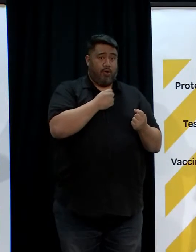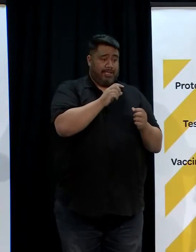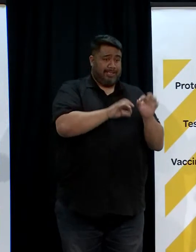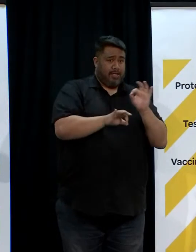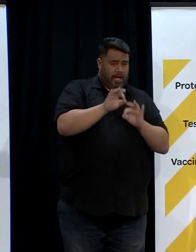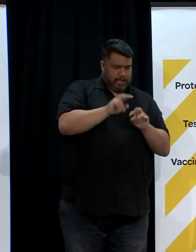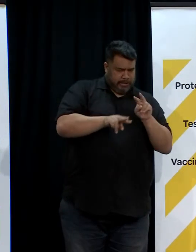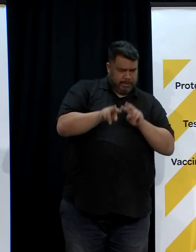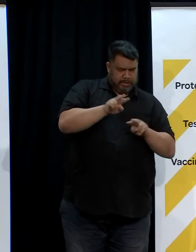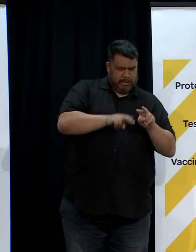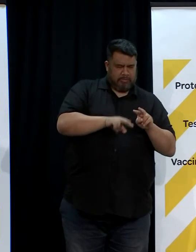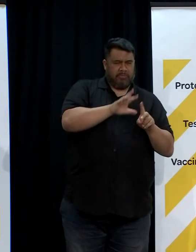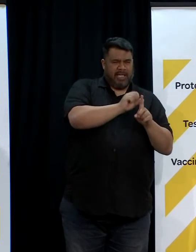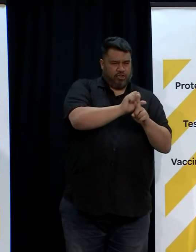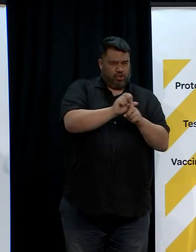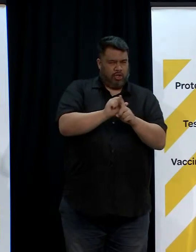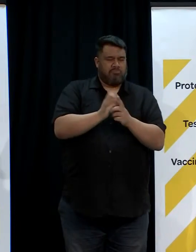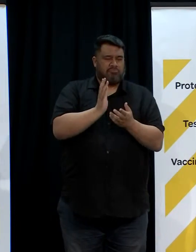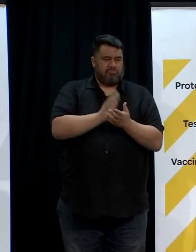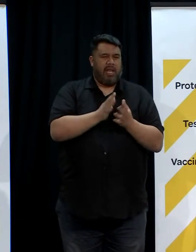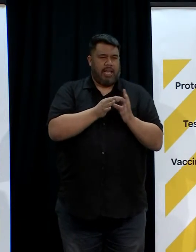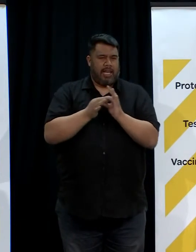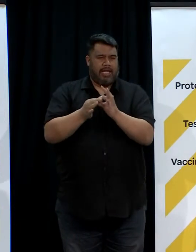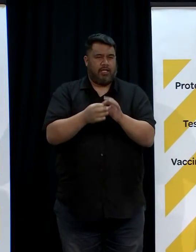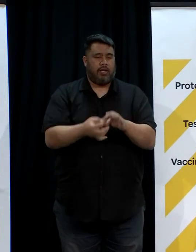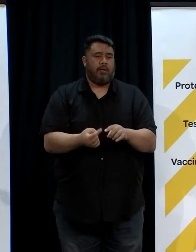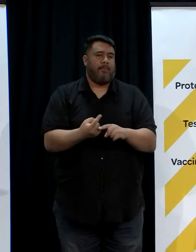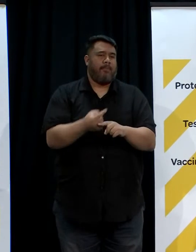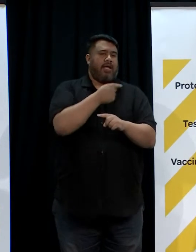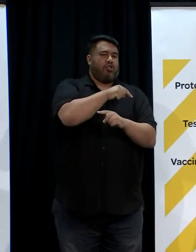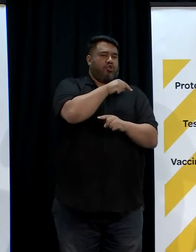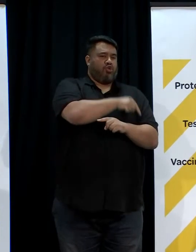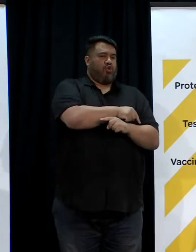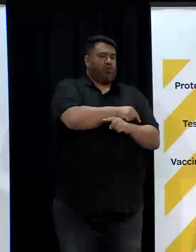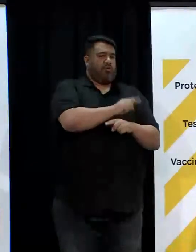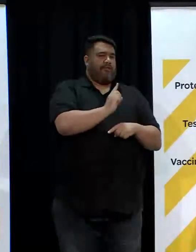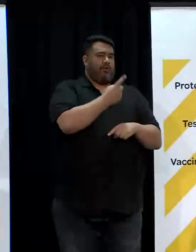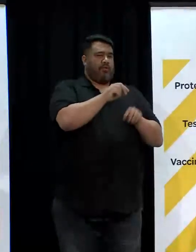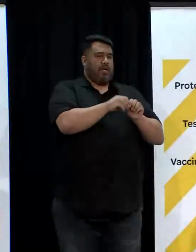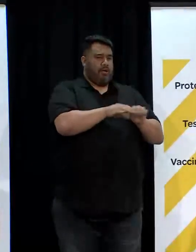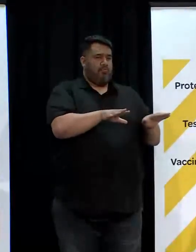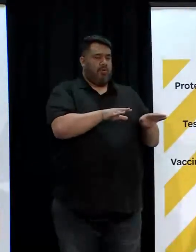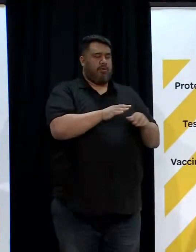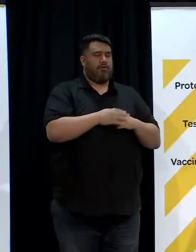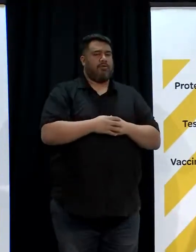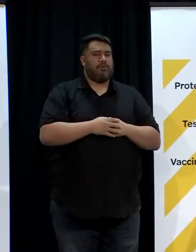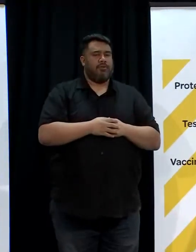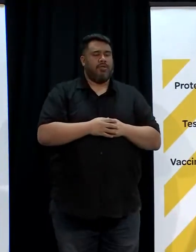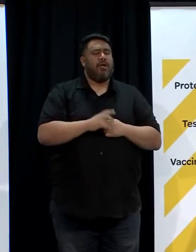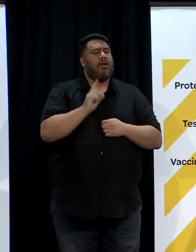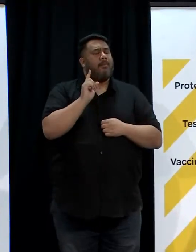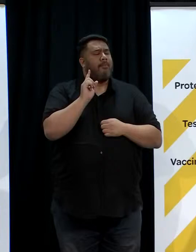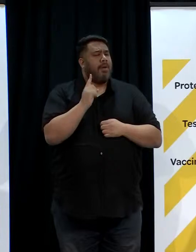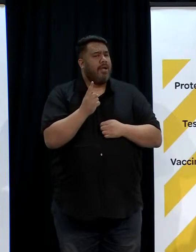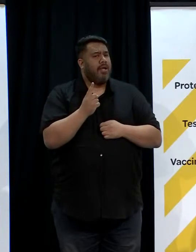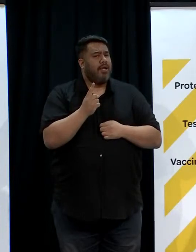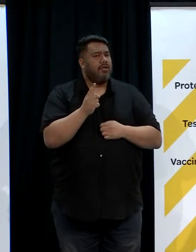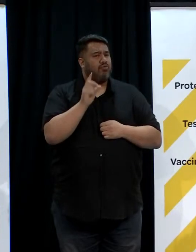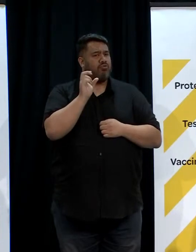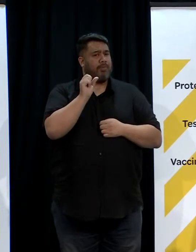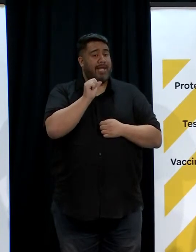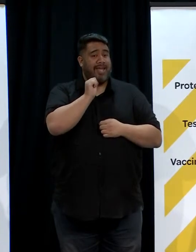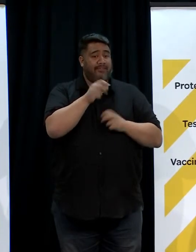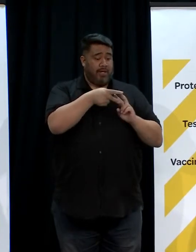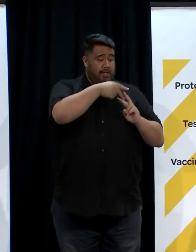sequencing the genomes. So these ones are clearly linked to the outbreak. The important point here is usually if there's a change